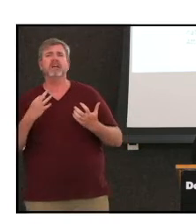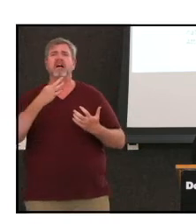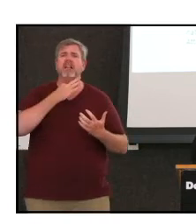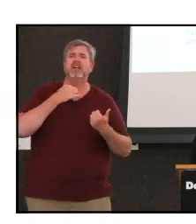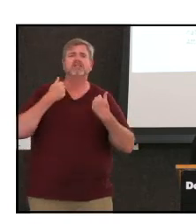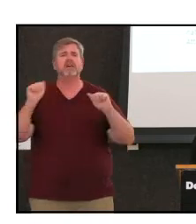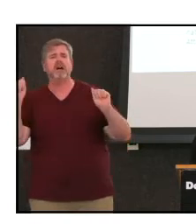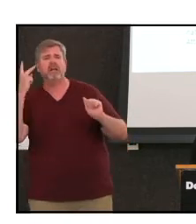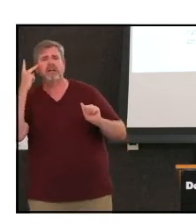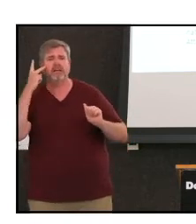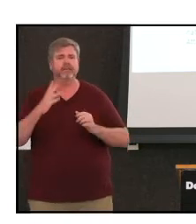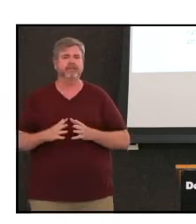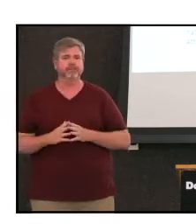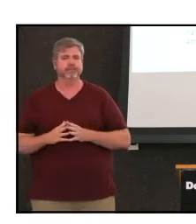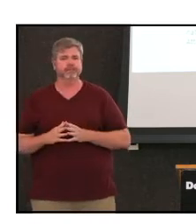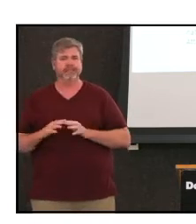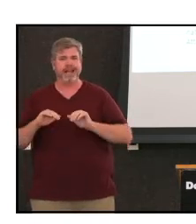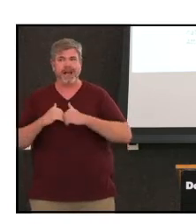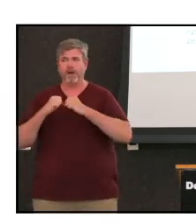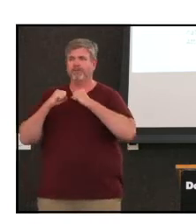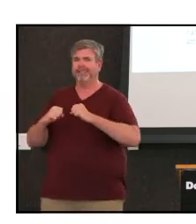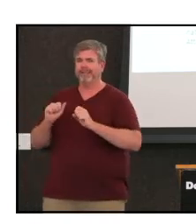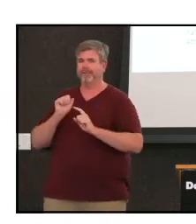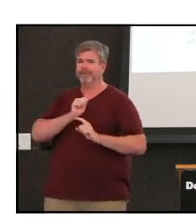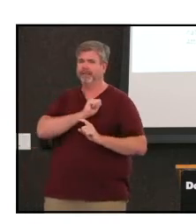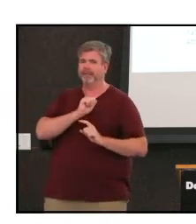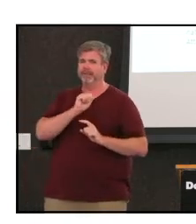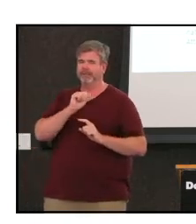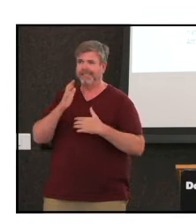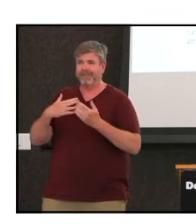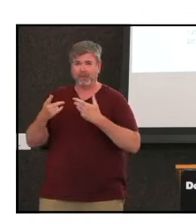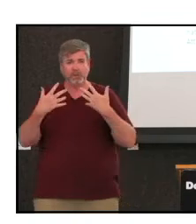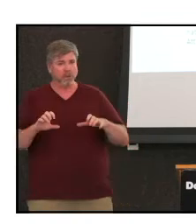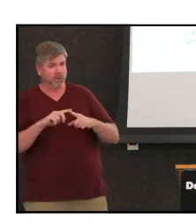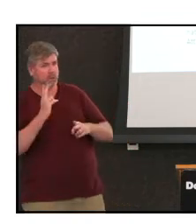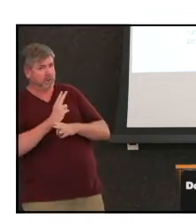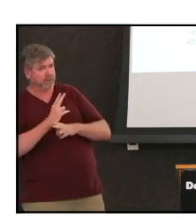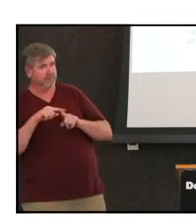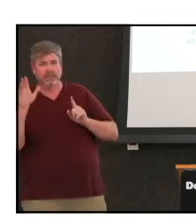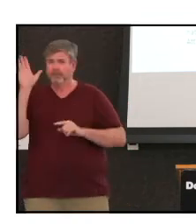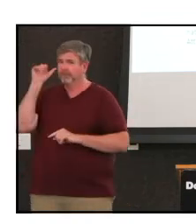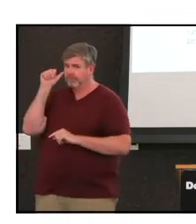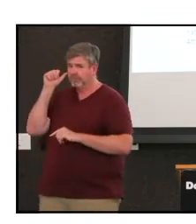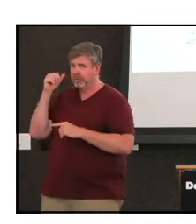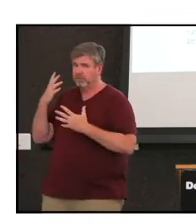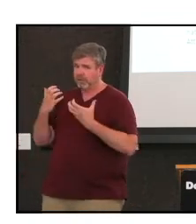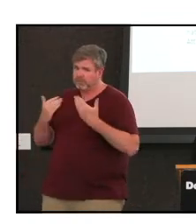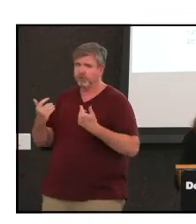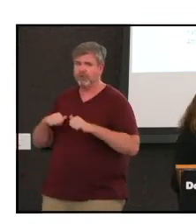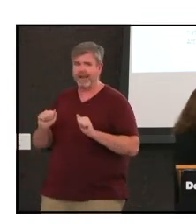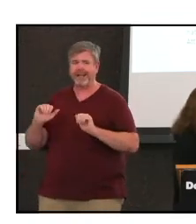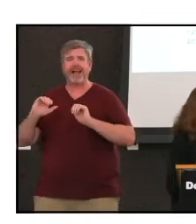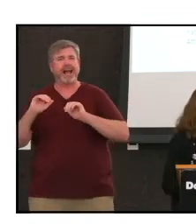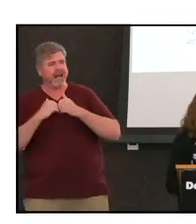less likely to die. So, of course, we would prefer that people not use pills that may well be tainted with fentanyl, that may be quite dangerous.